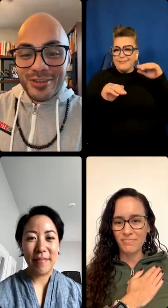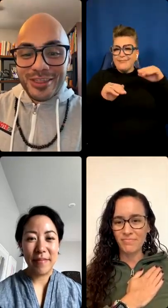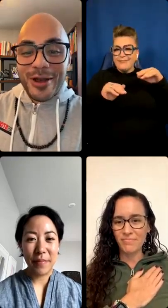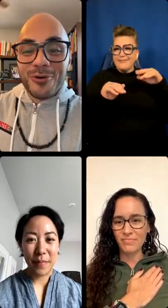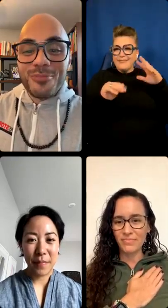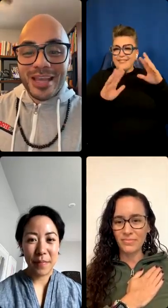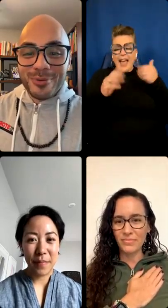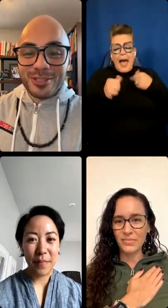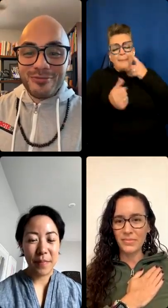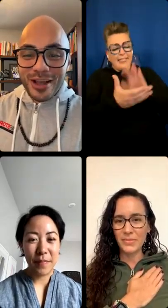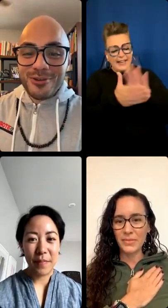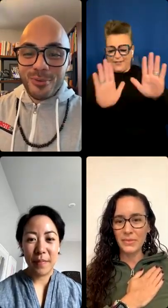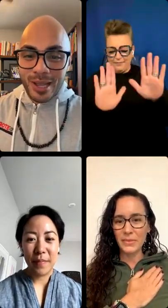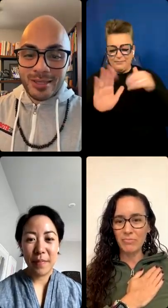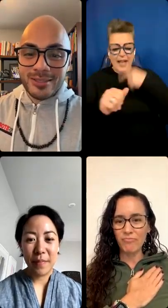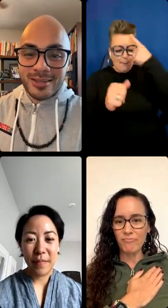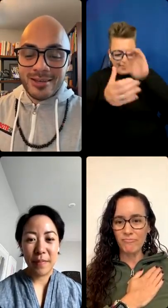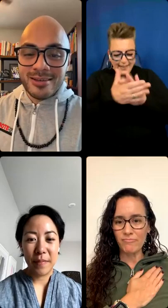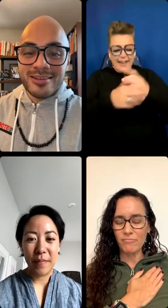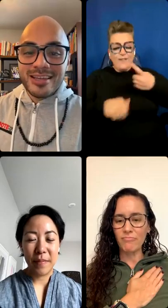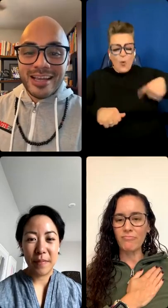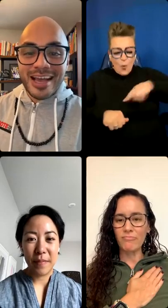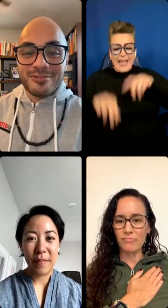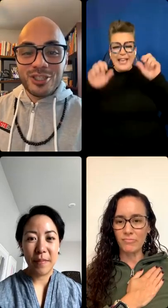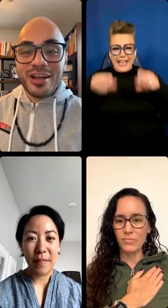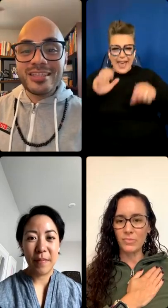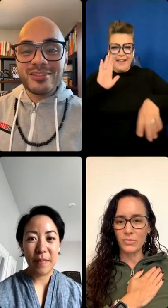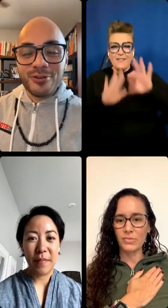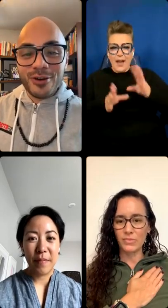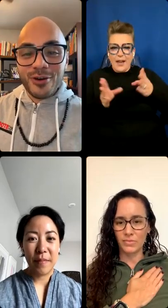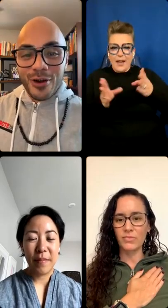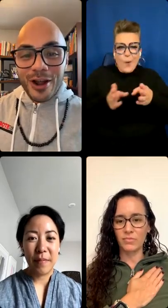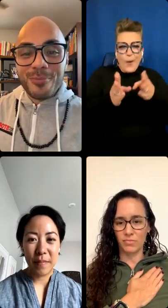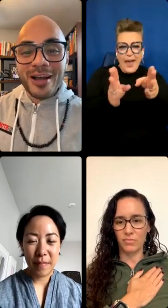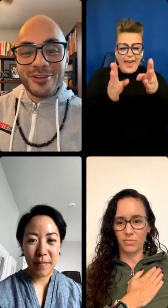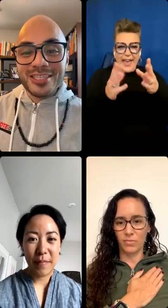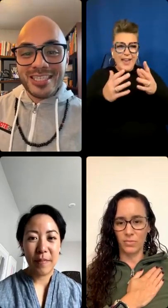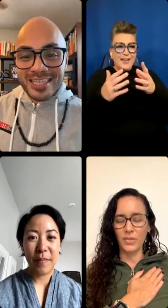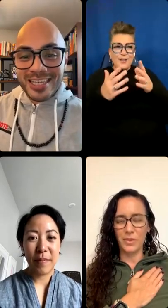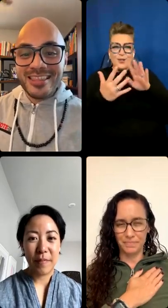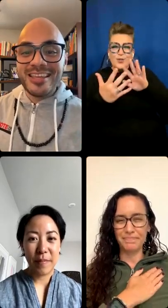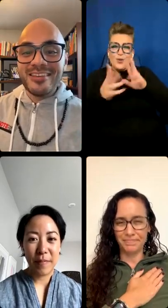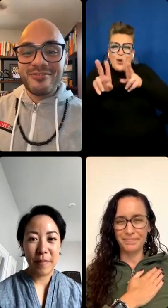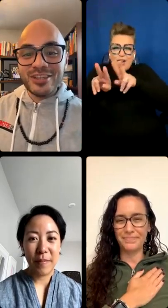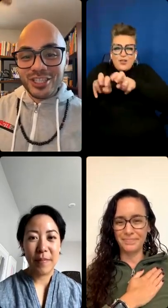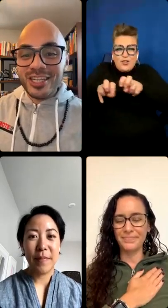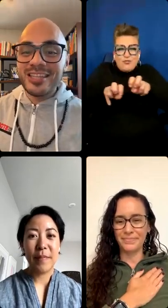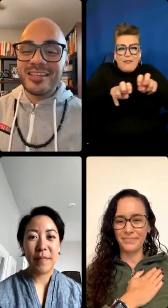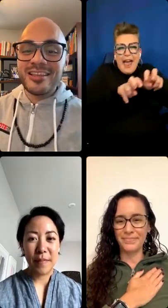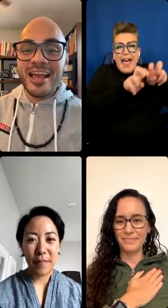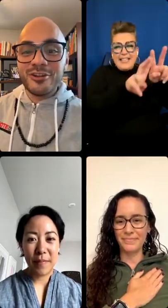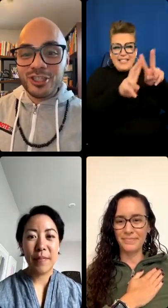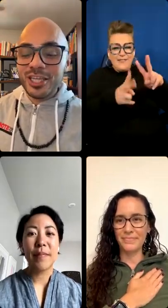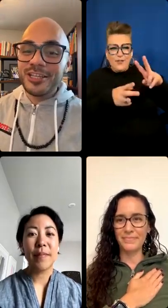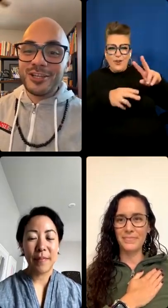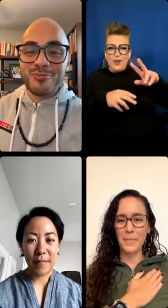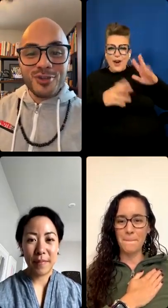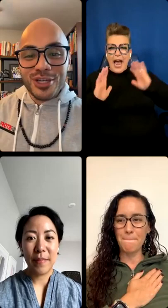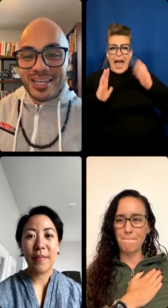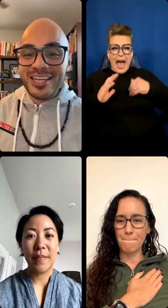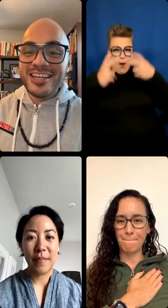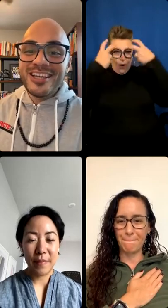believe that we'll be able to find a way to kind of transfer or help others see the vision and the energy